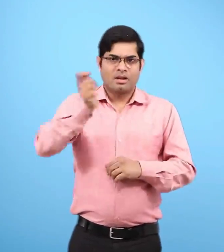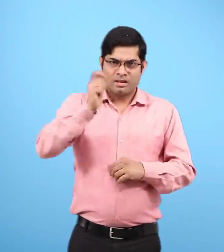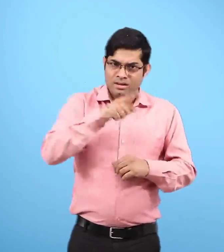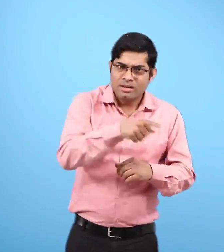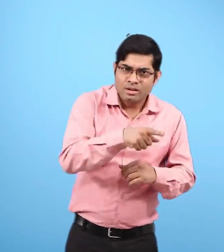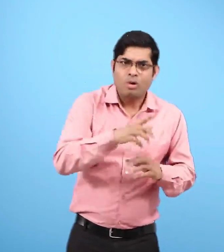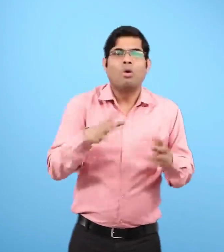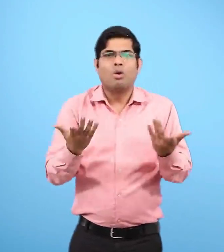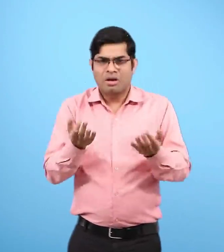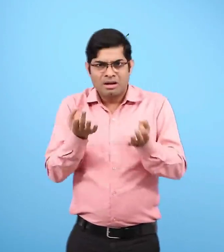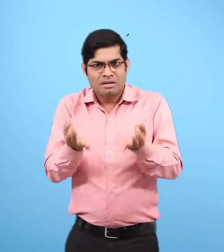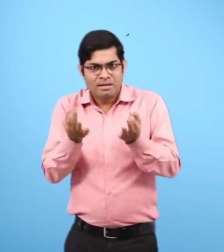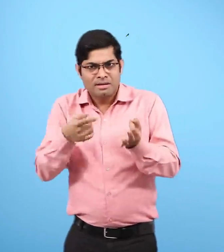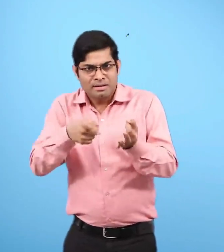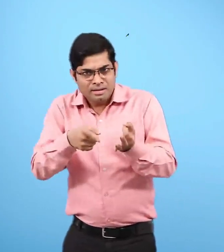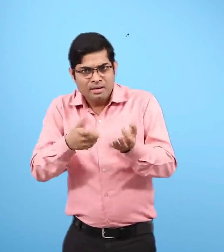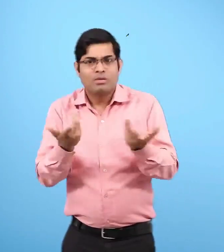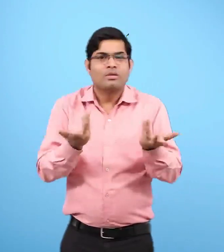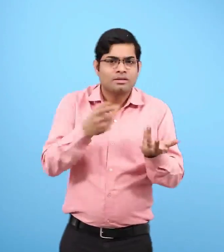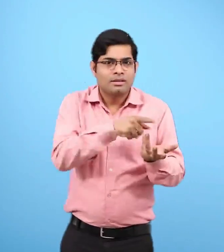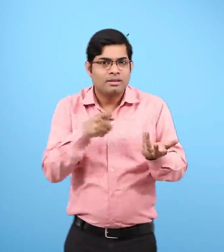the kite or the spindle.